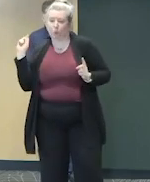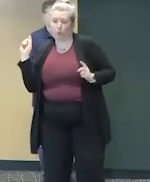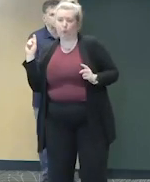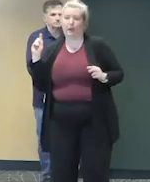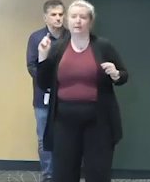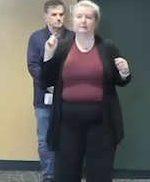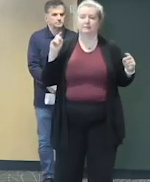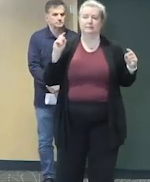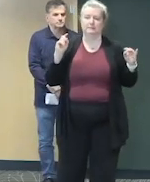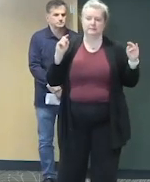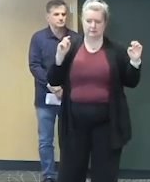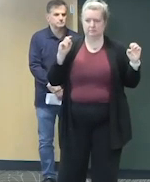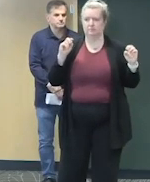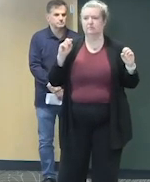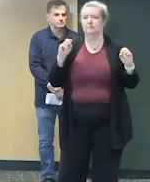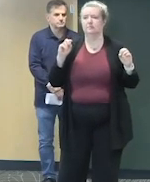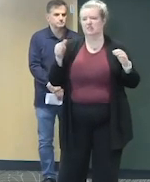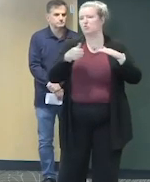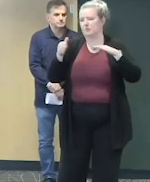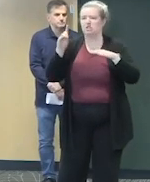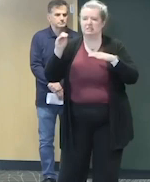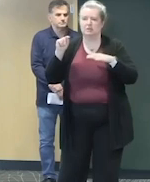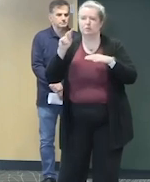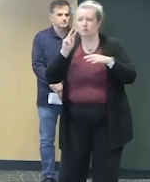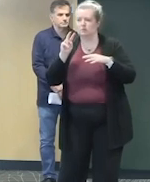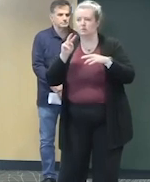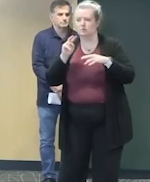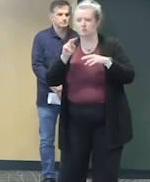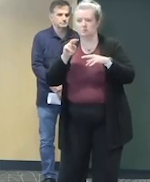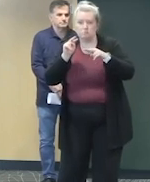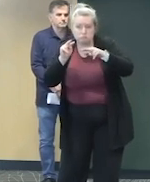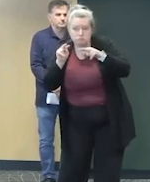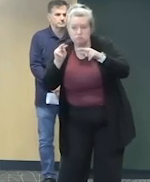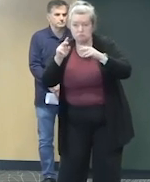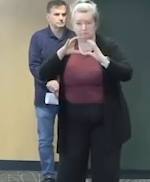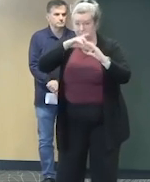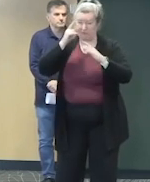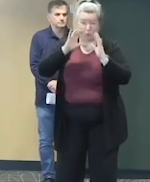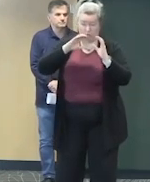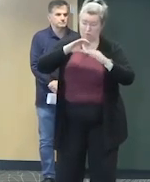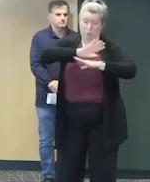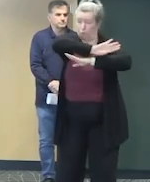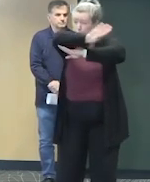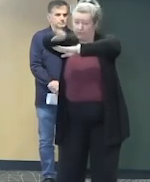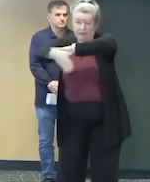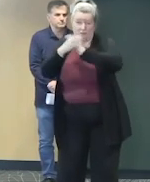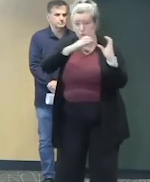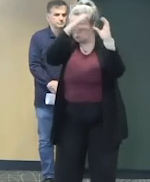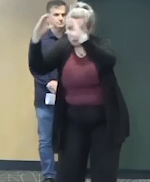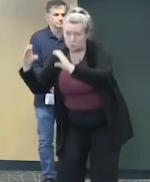That's something they'll be on top of. You got the Giants playing the Eagles tomorrow. That feels like it's going to be outside the band of the